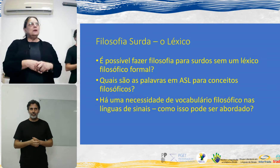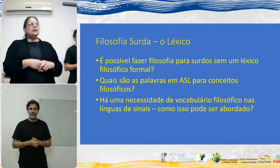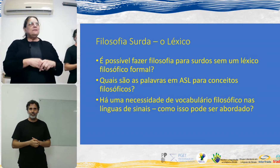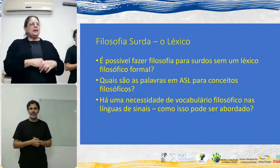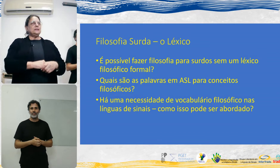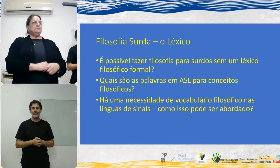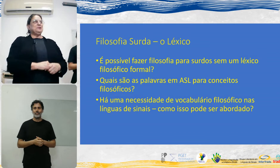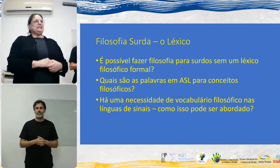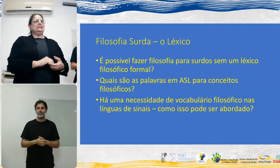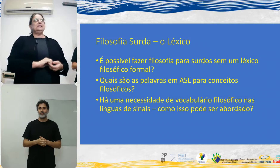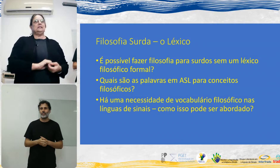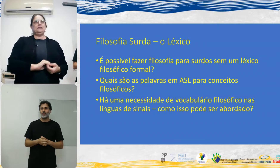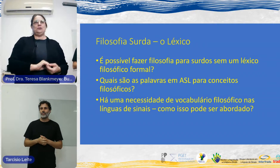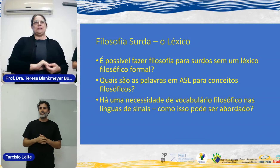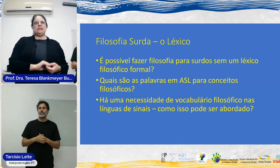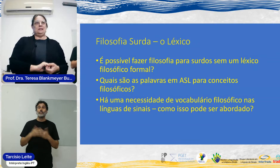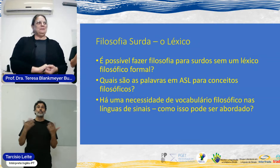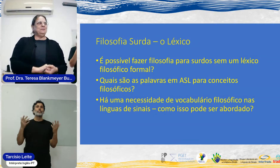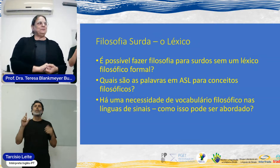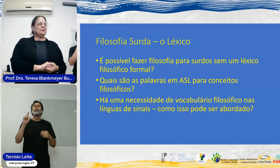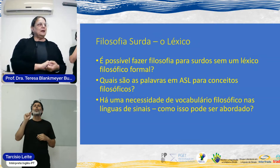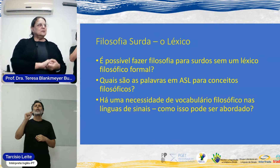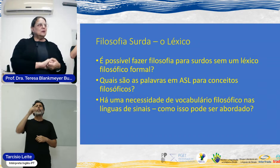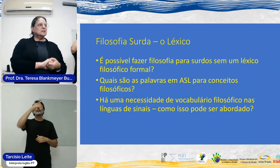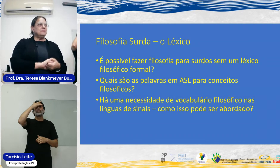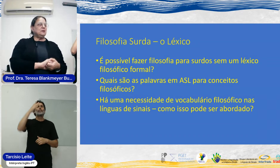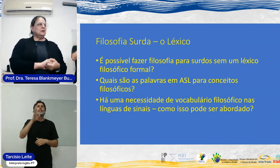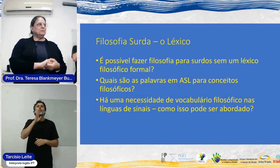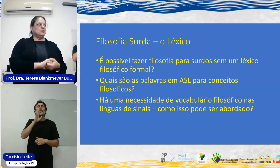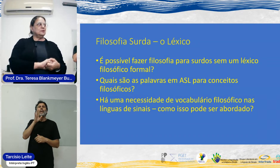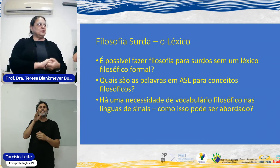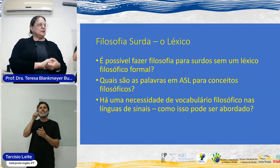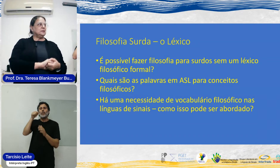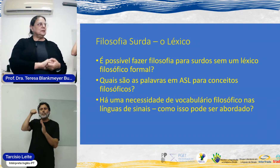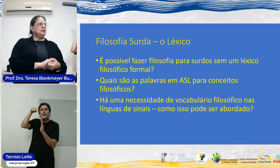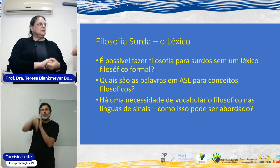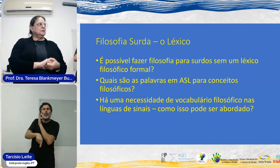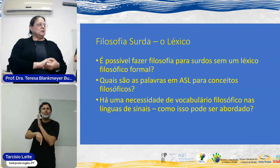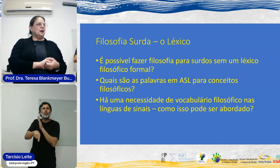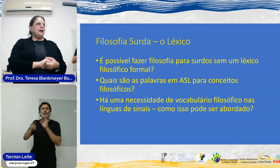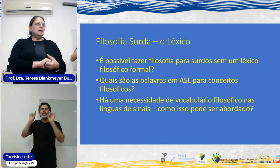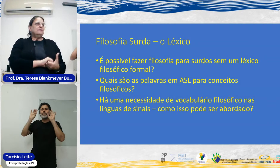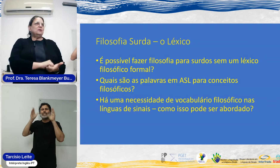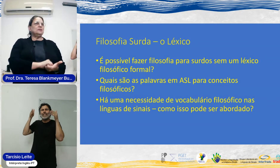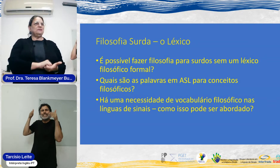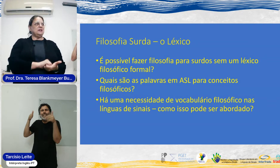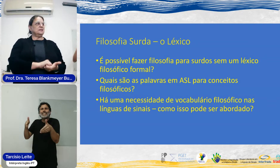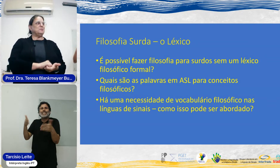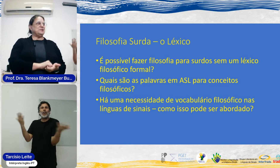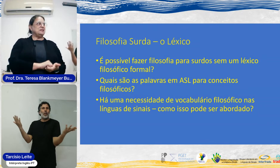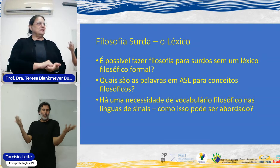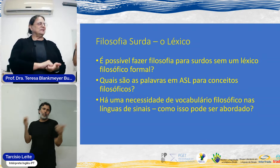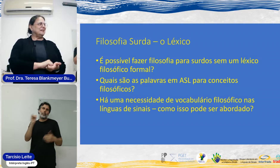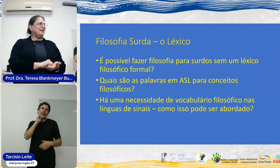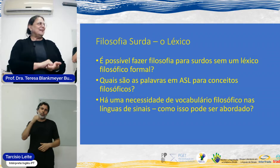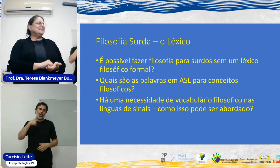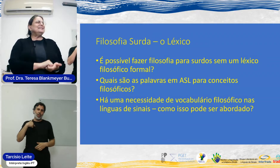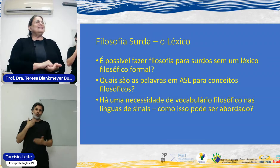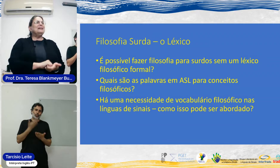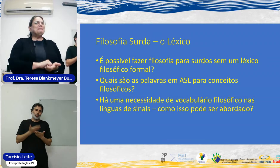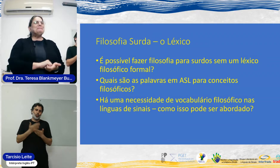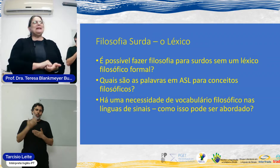the area of expertise is tricky. I talked about our project. So I had philosophy expertise and I